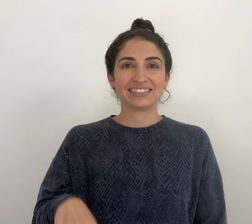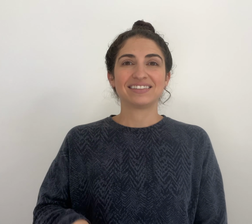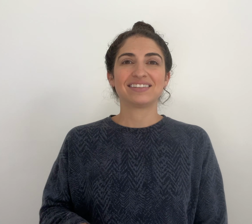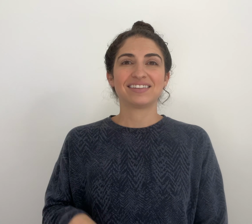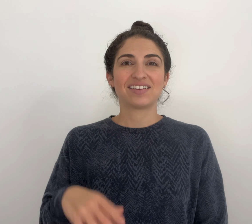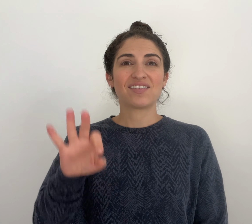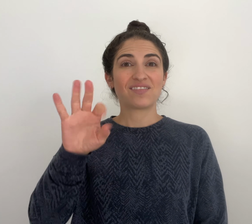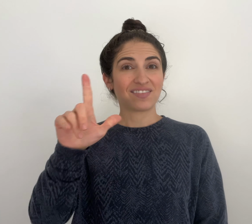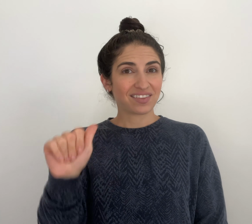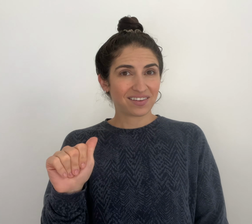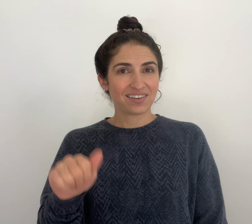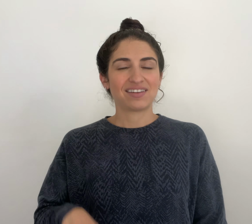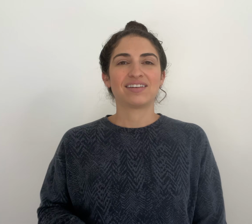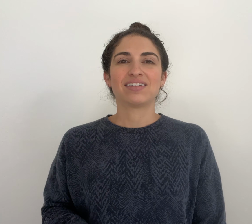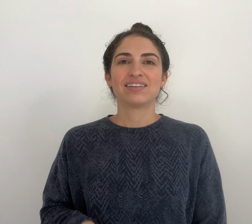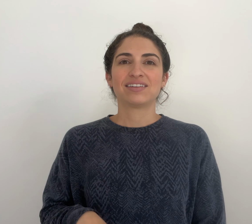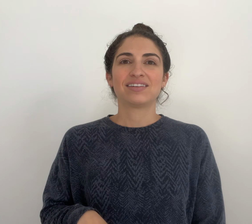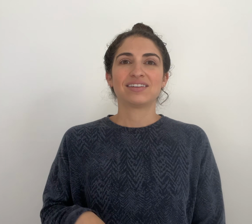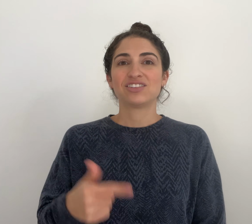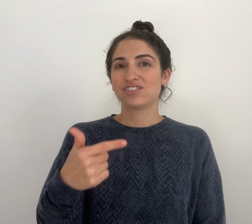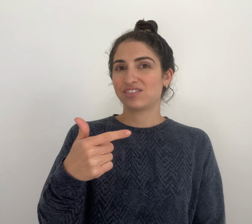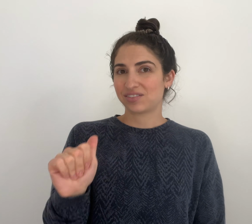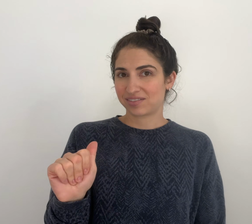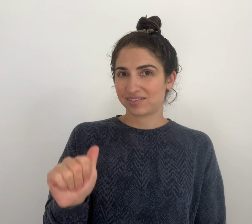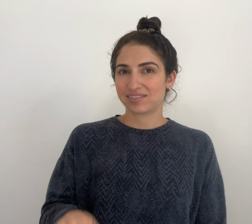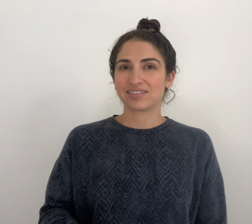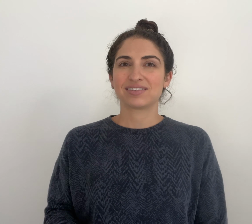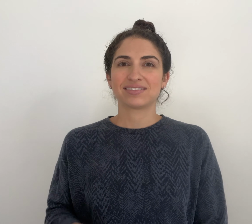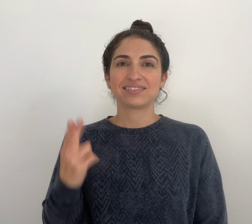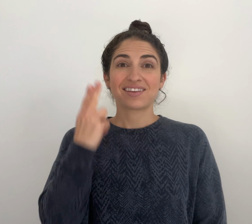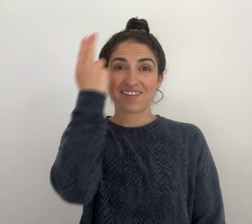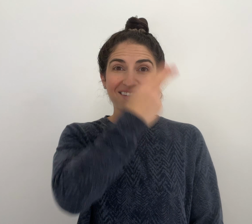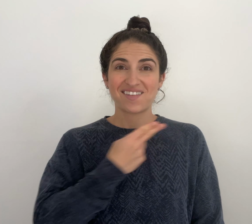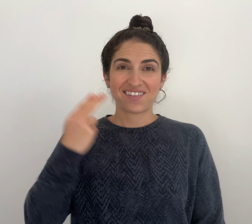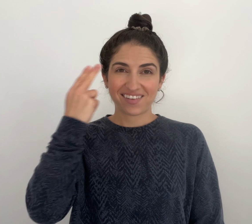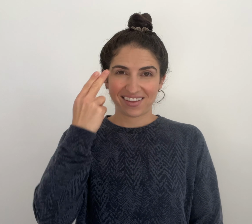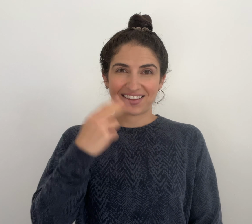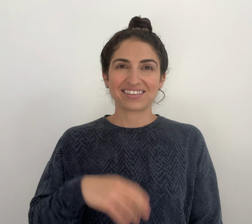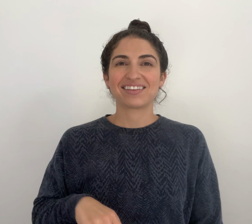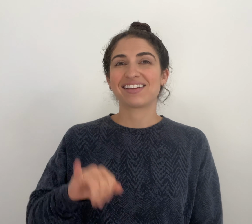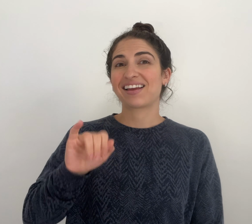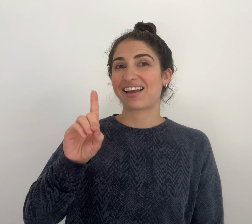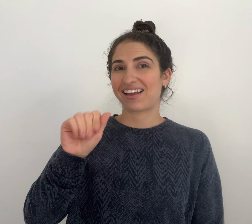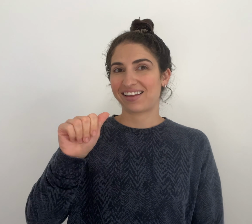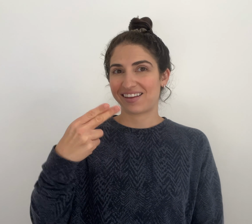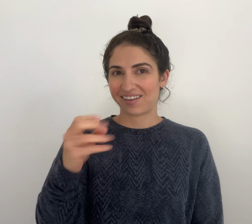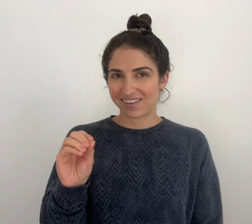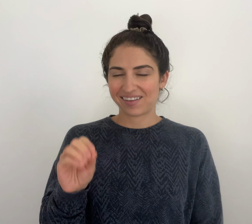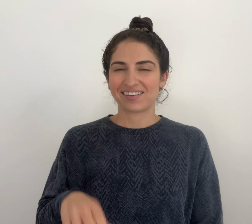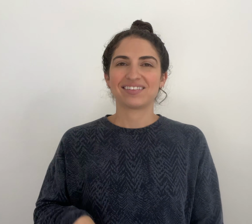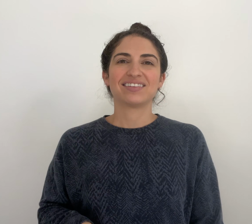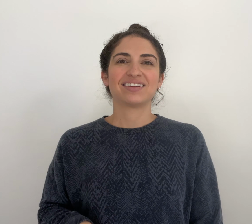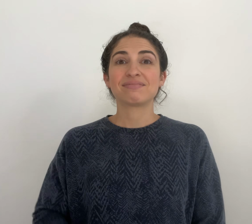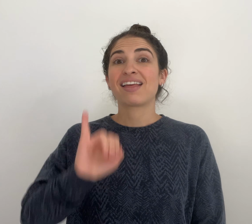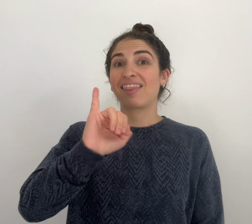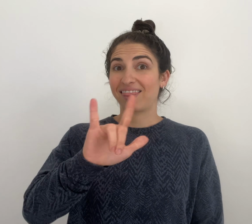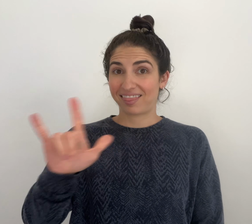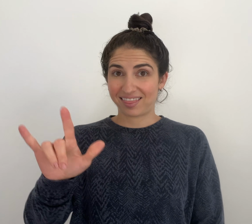Delaware, Florida, Georgia, Hawaii, Idaho,